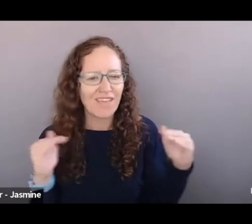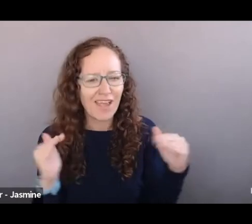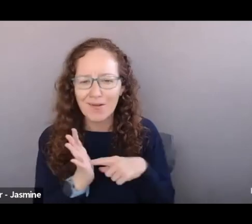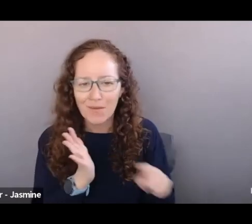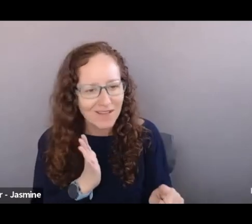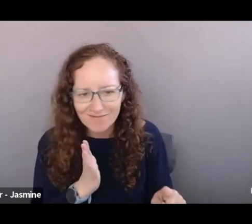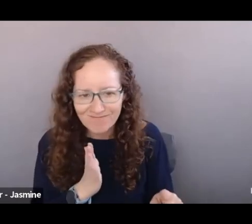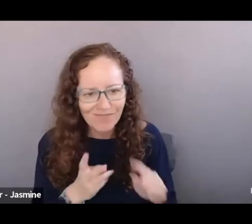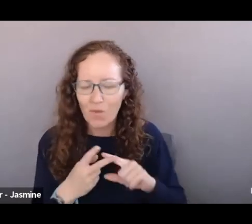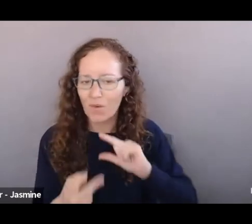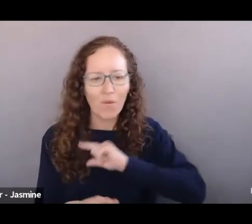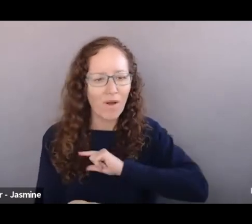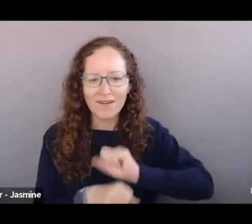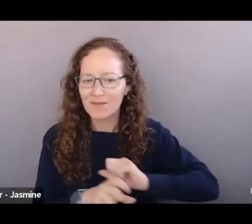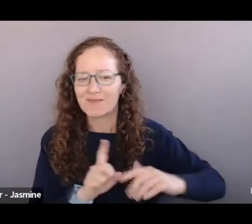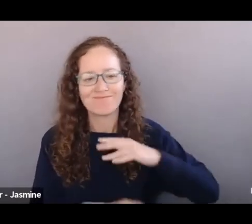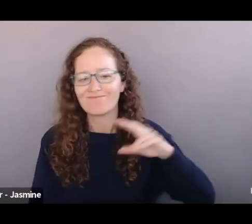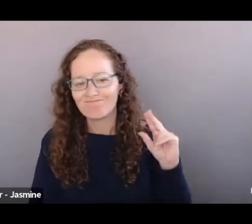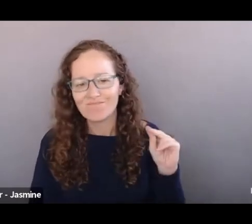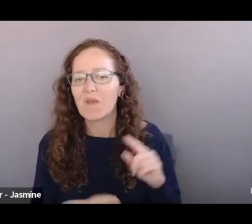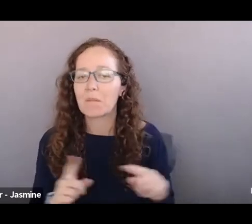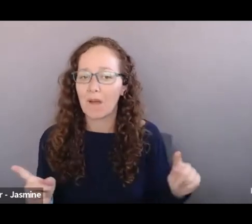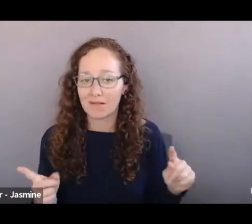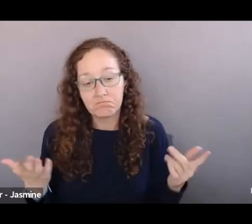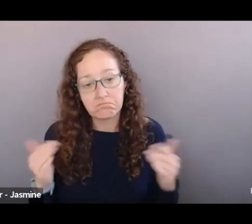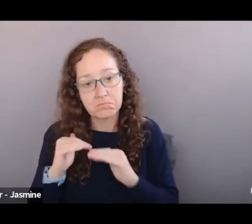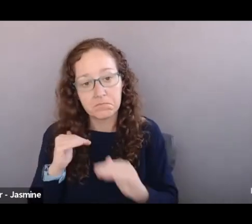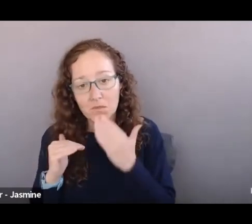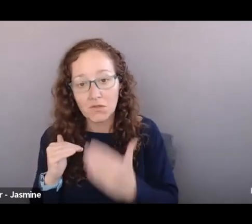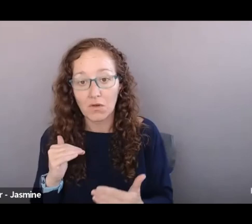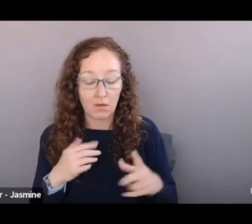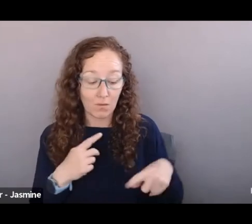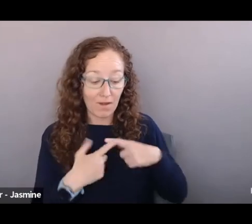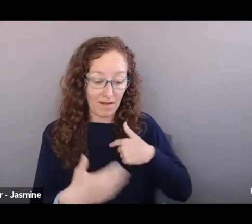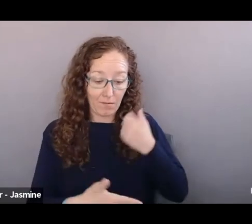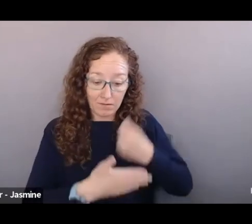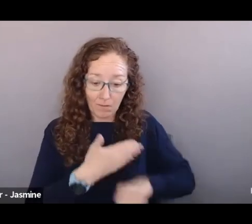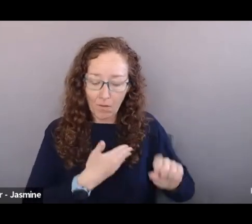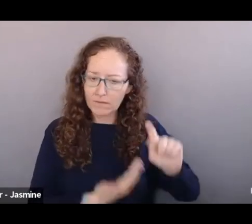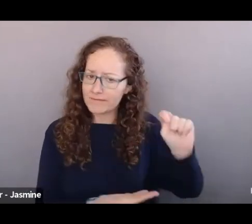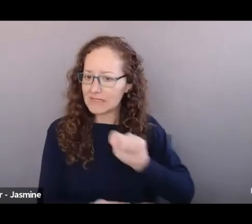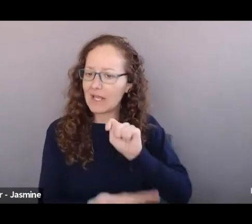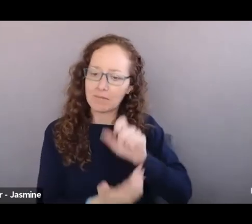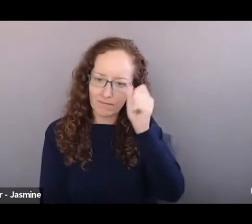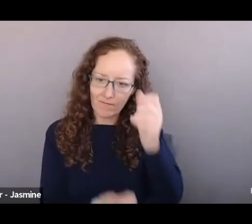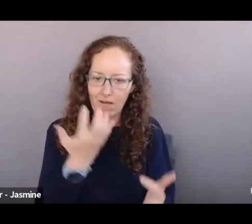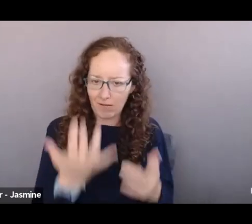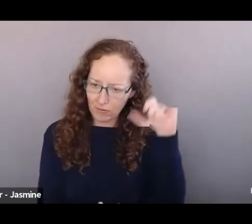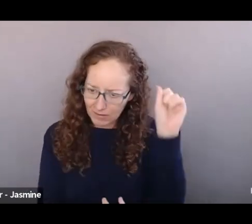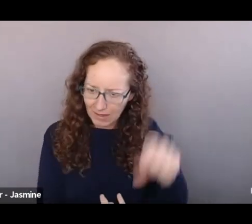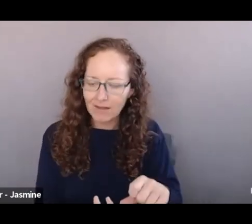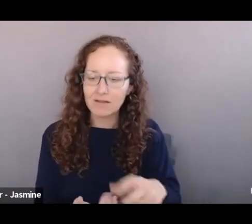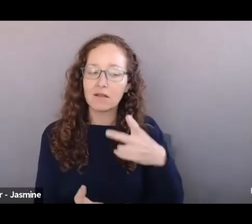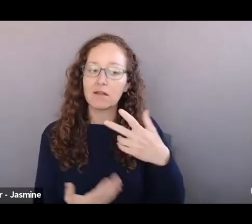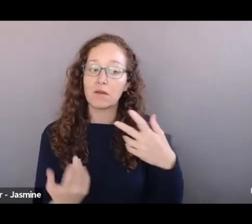working conditions. I was born to a time of fire, and I was born to these two beautiful people